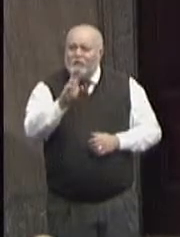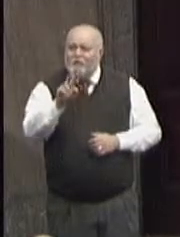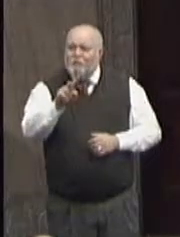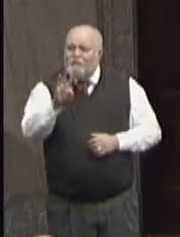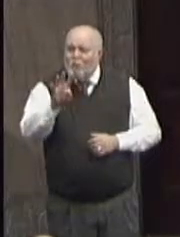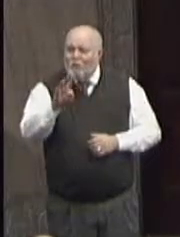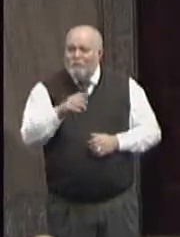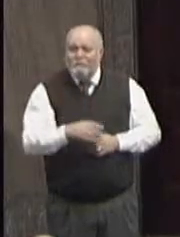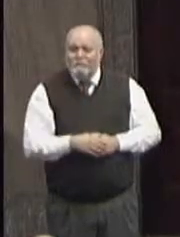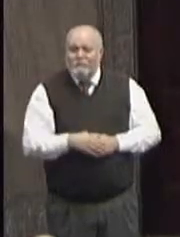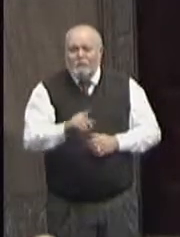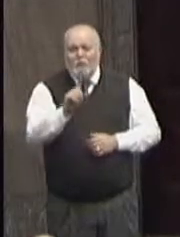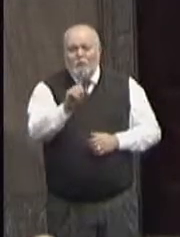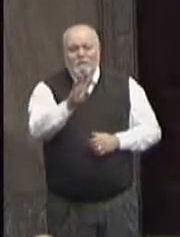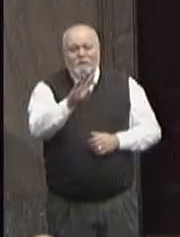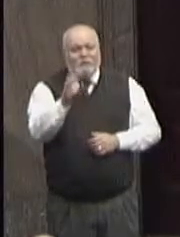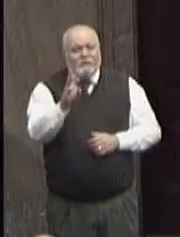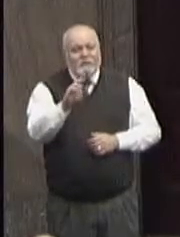14624,